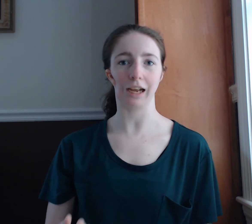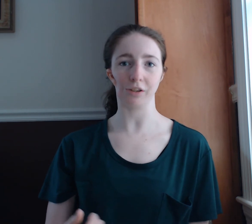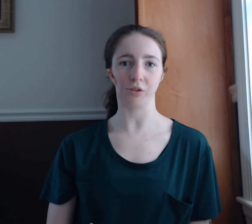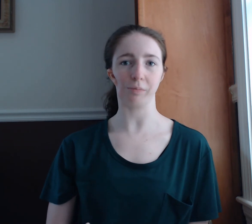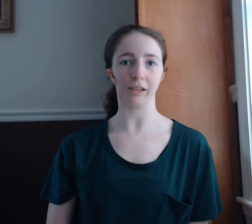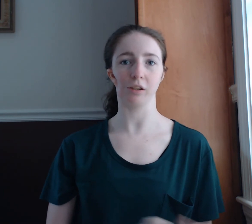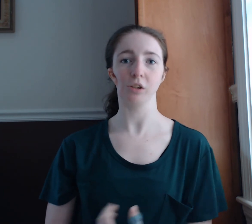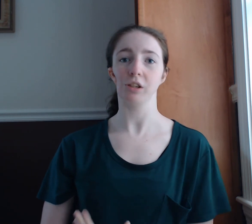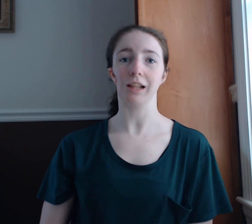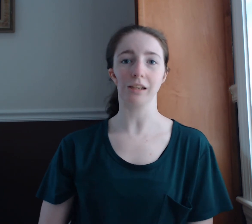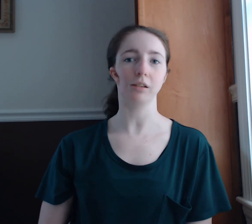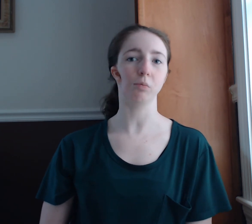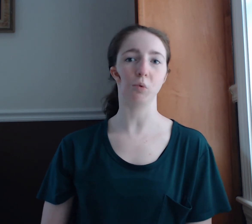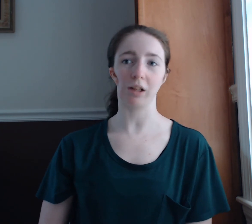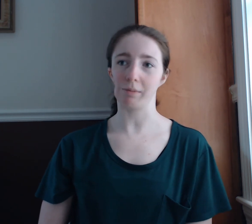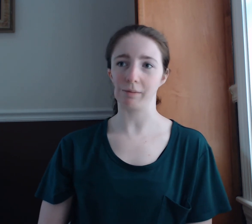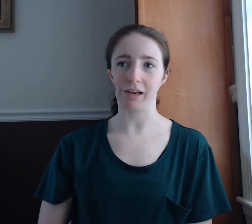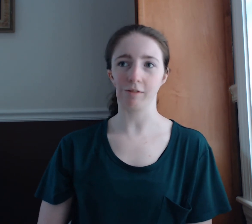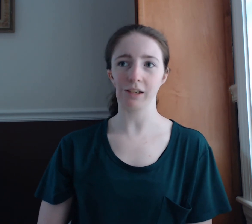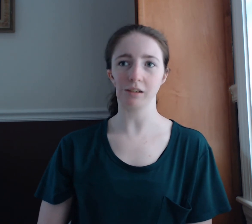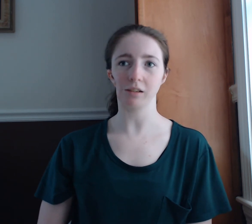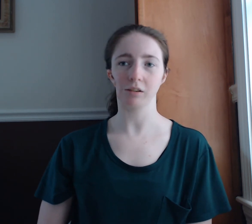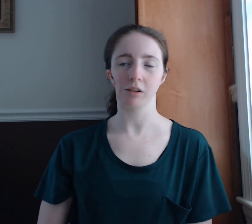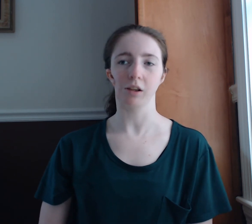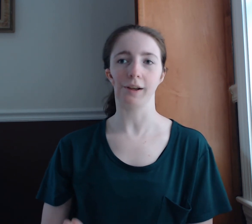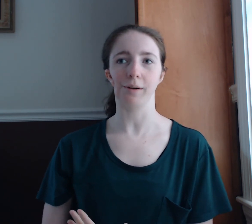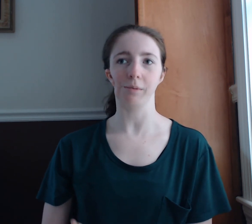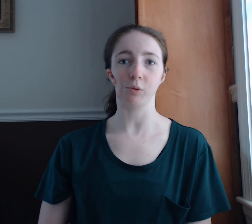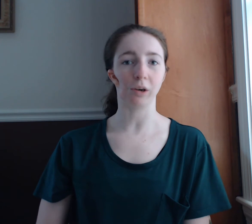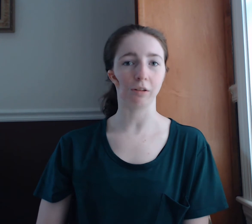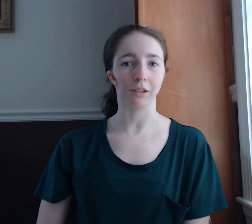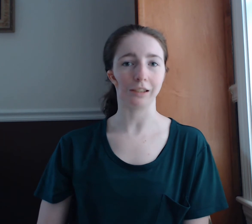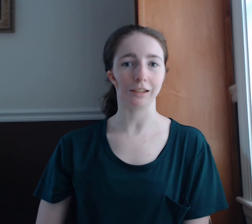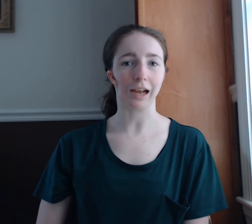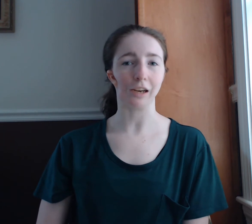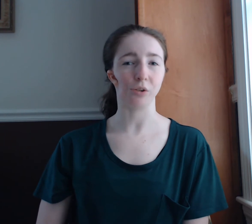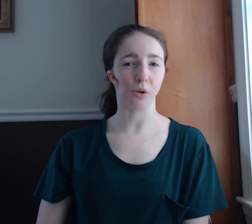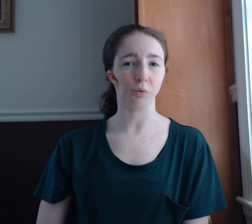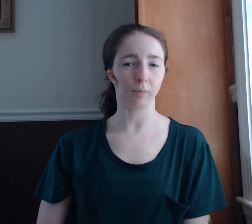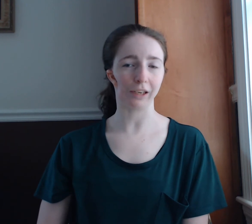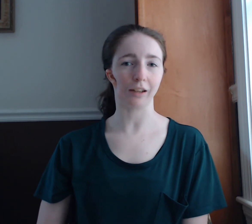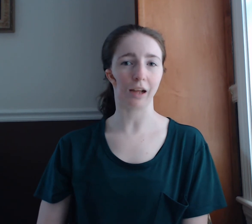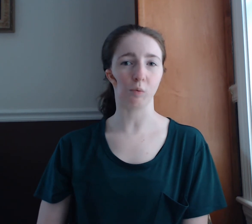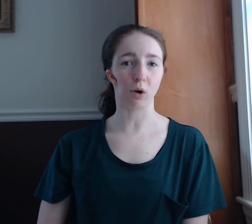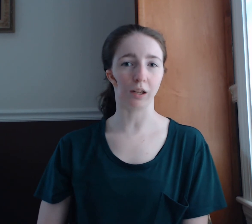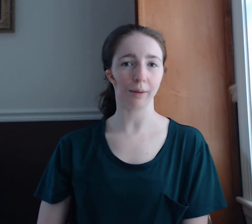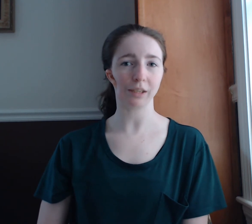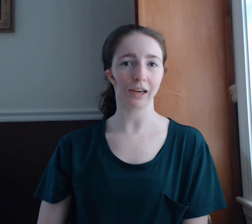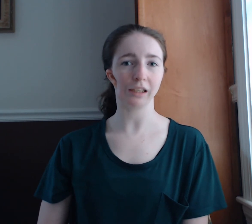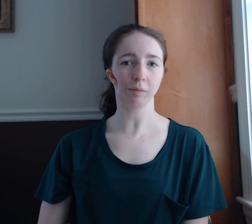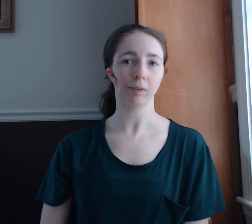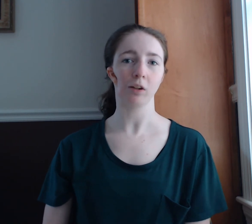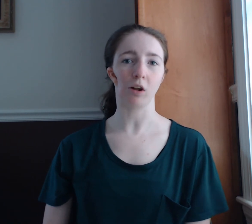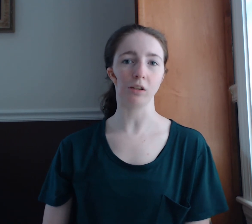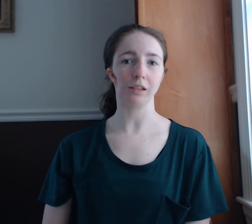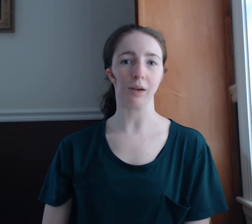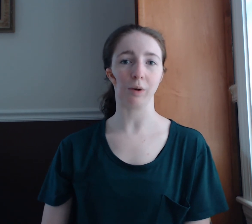you speak. That's one of the main benefits. It's one of the reasons I don't speak a lot while I'm signing. I'll say what I'm going to